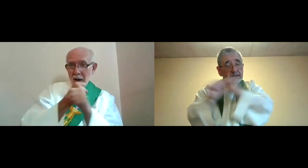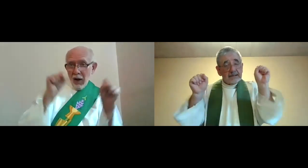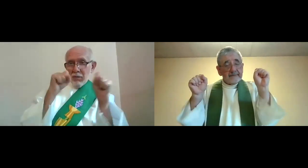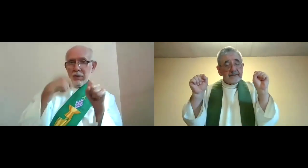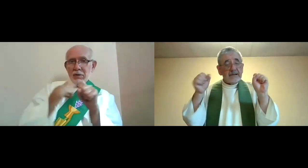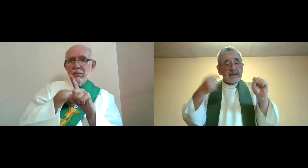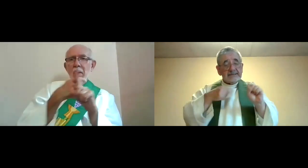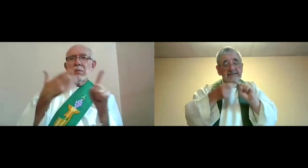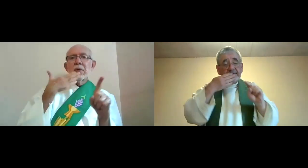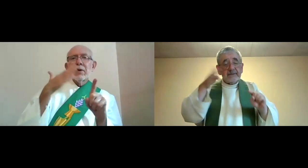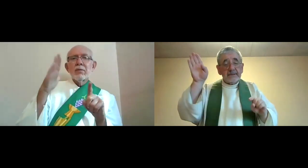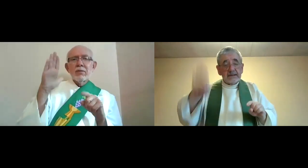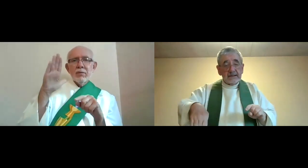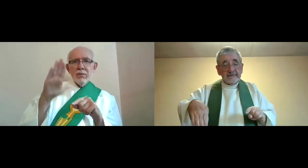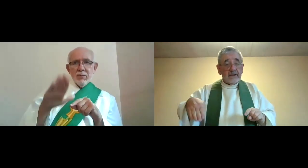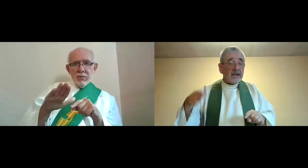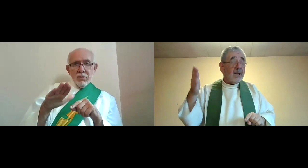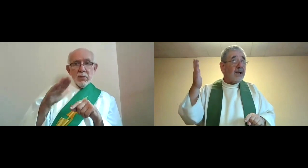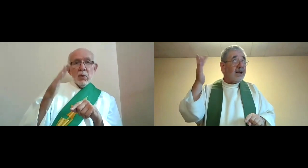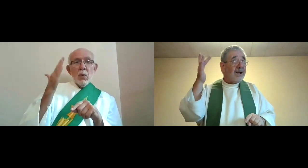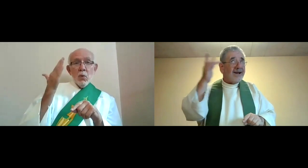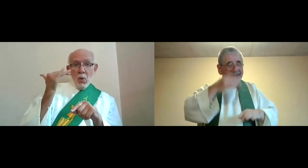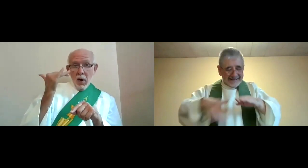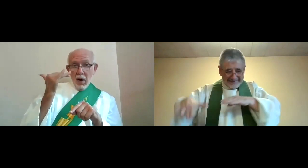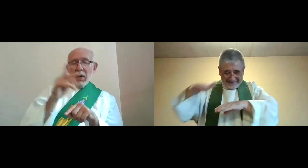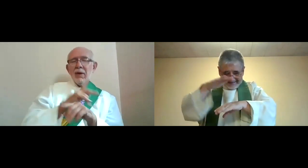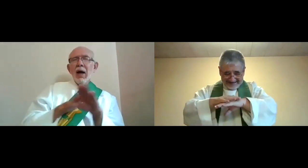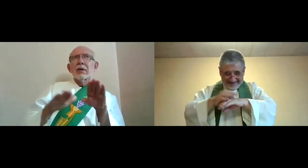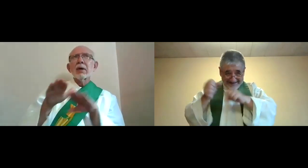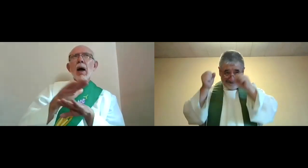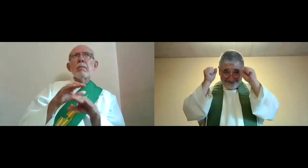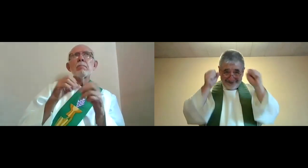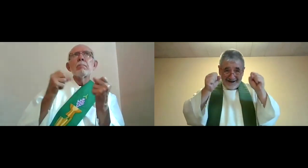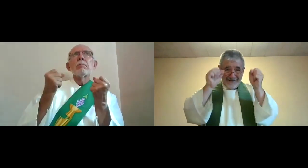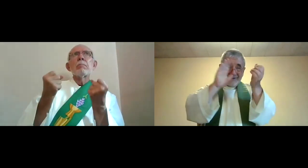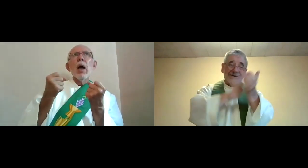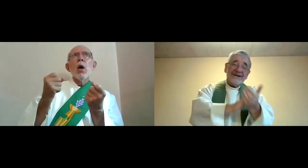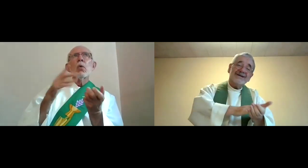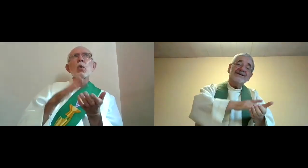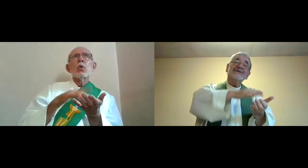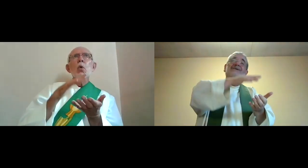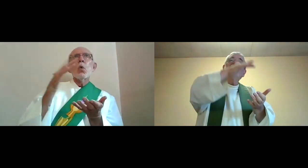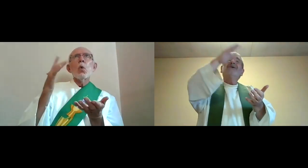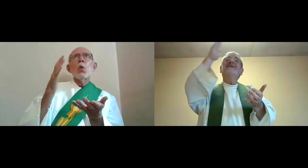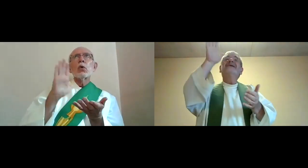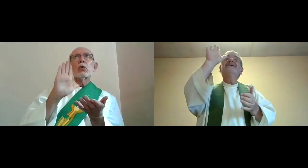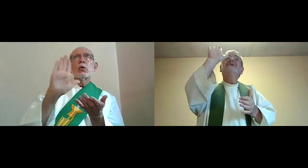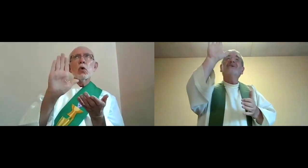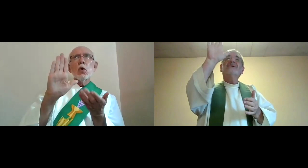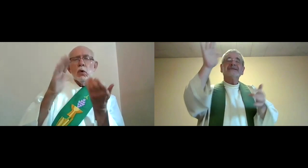us from evil. For thine is the kingdom, the